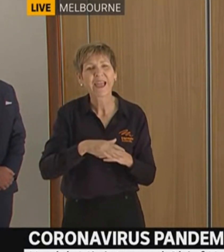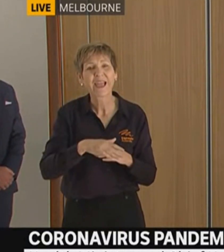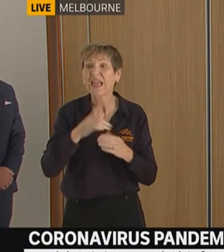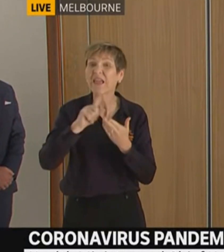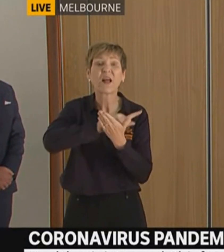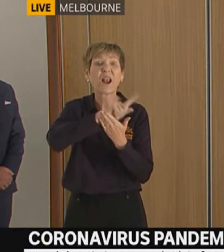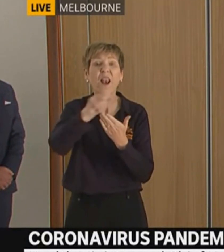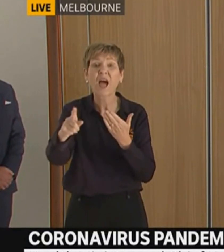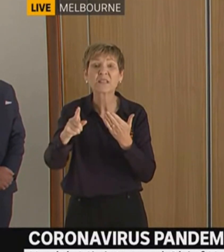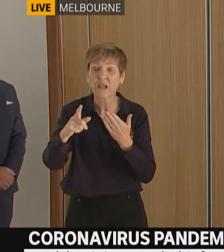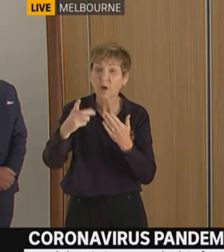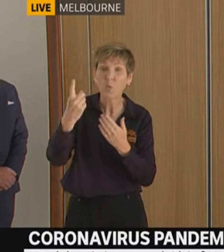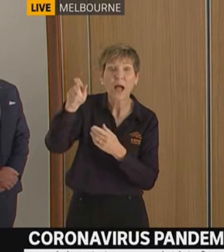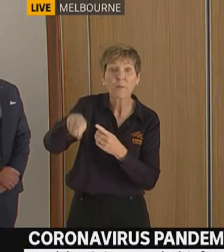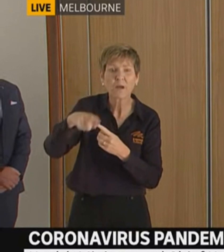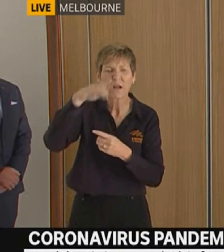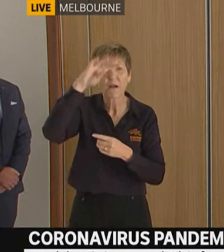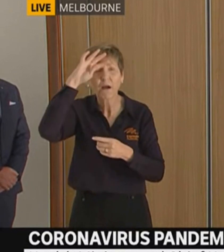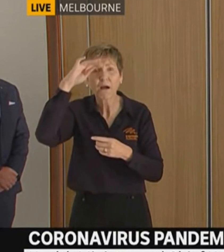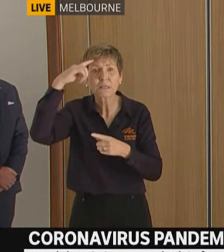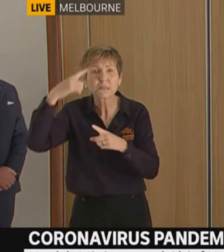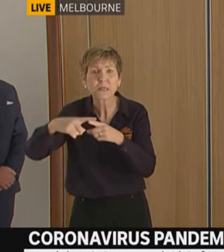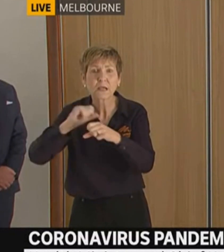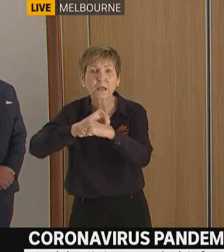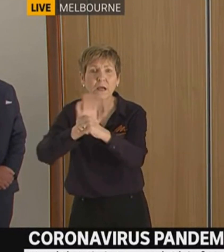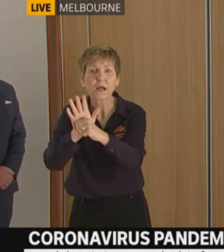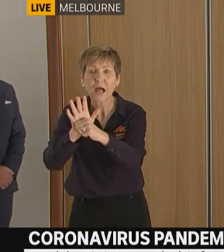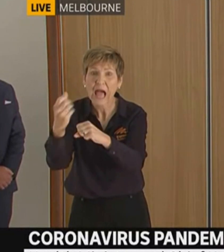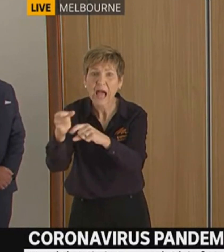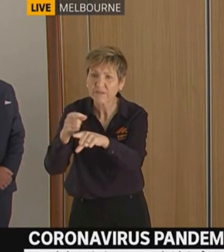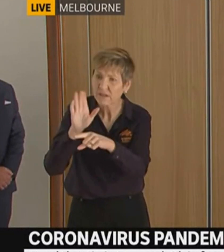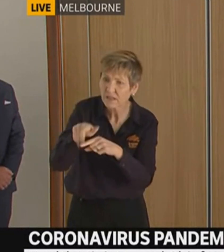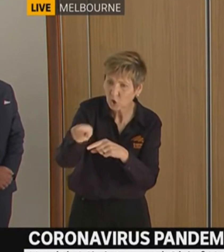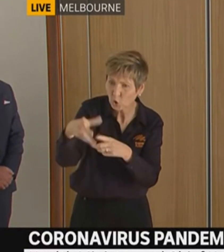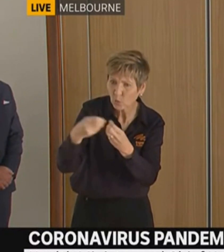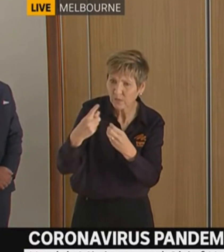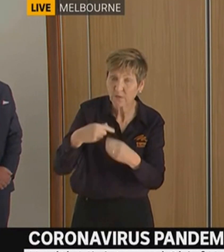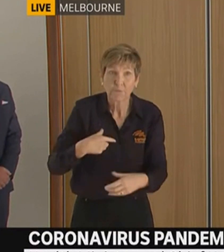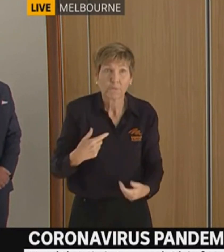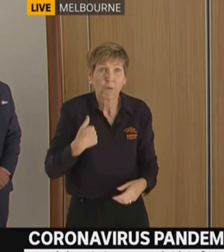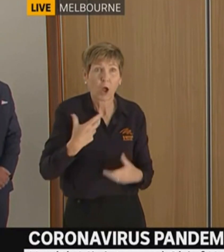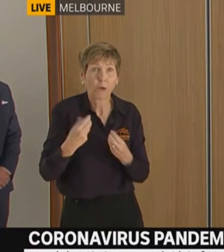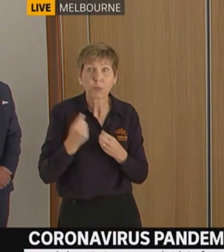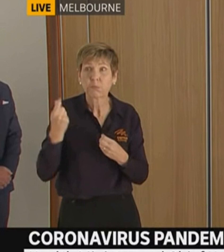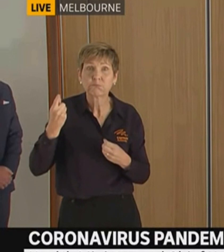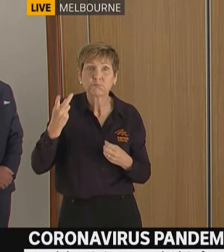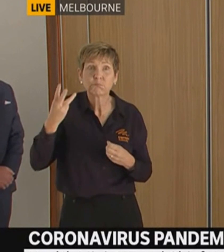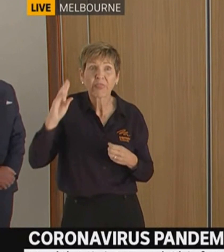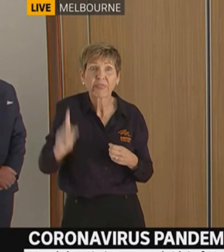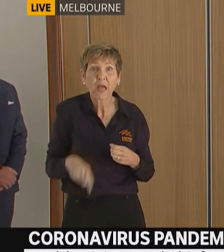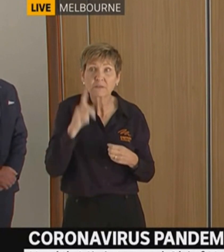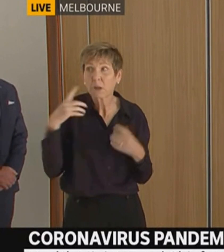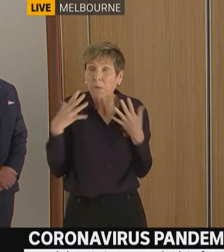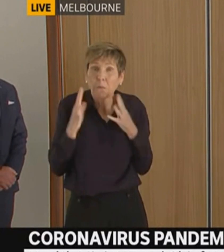trace. So we really ask you to respect the rules and regulations and policies that have been put in